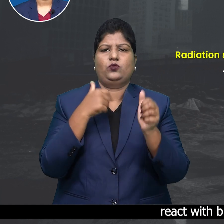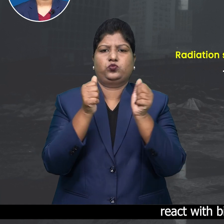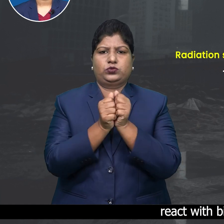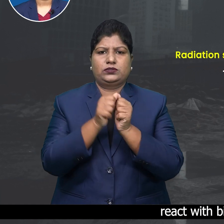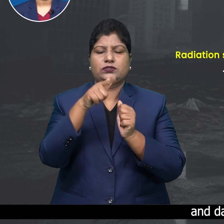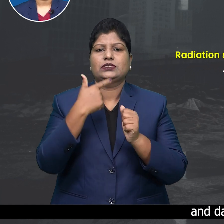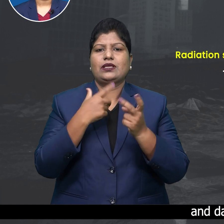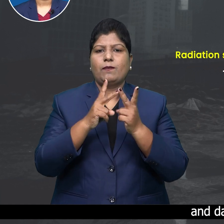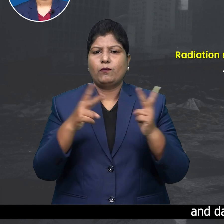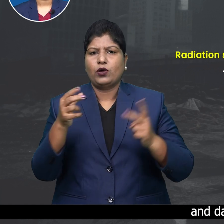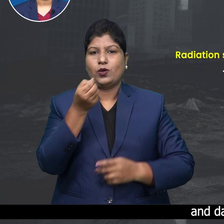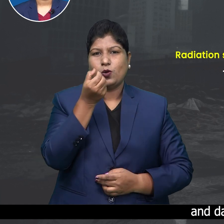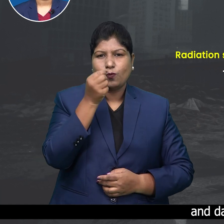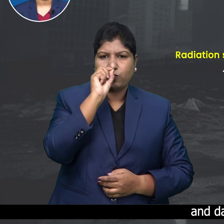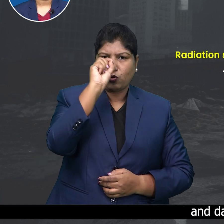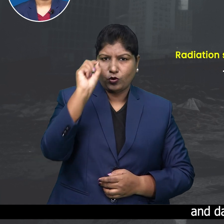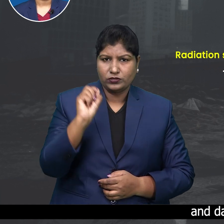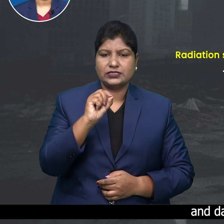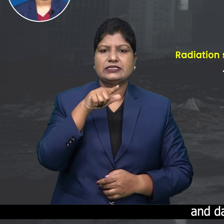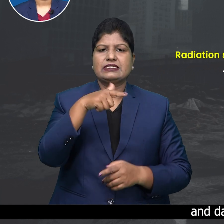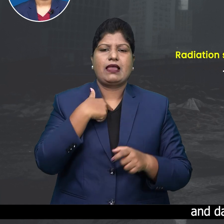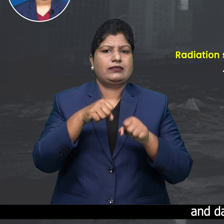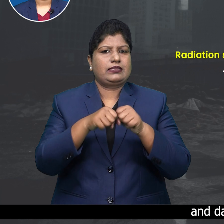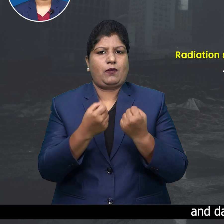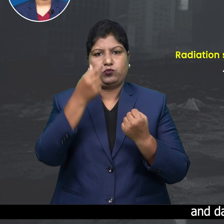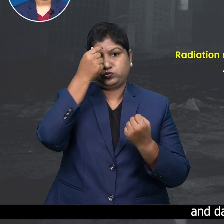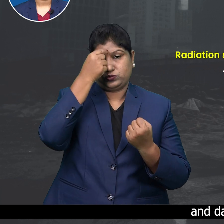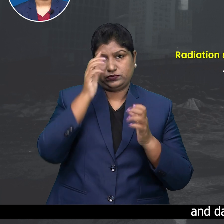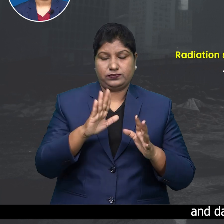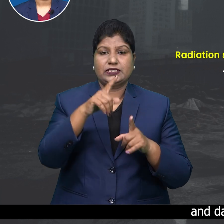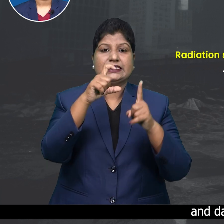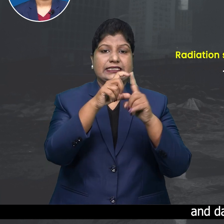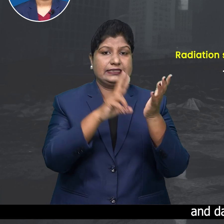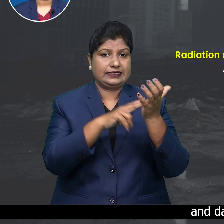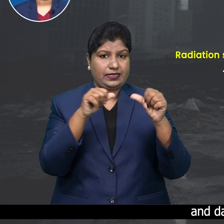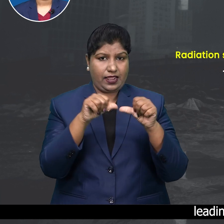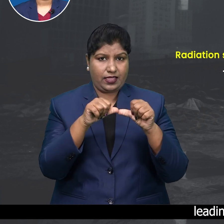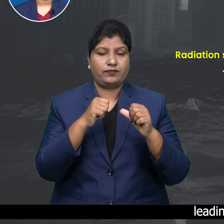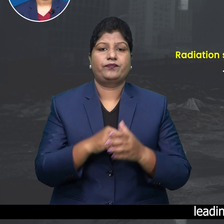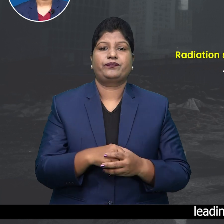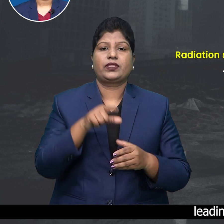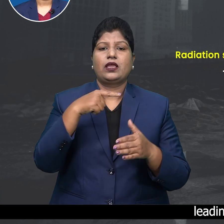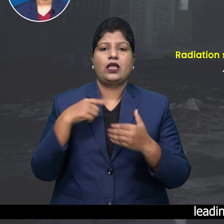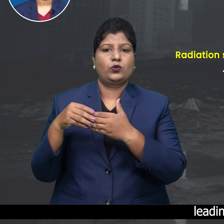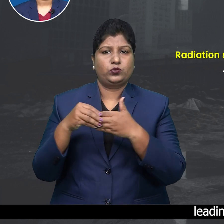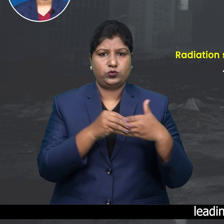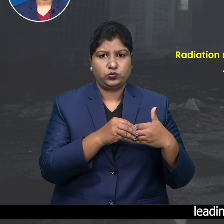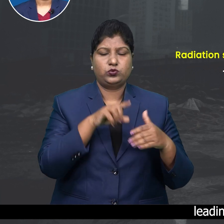molecules and damage DNA, leading